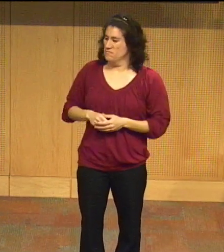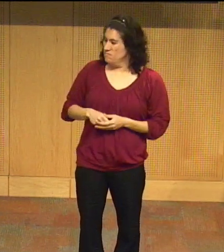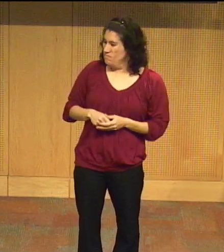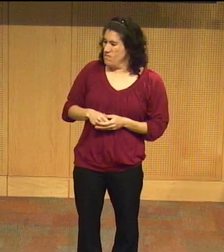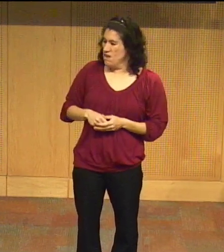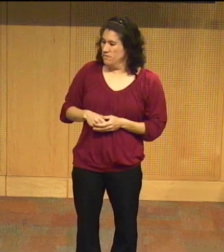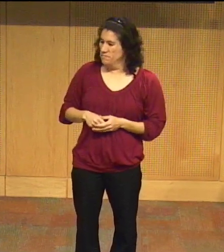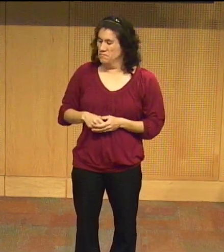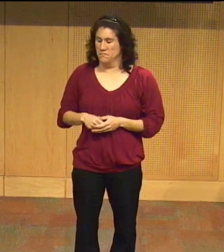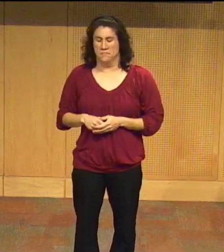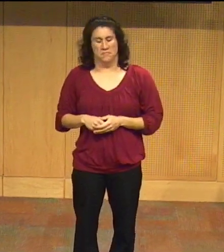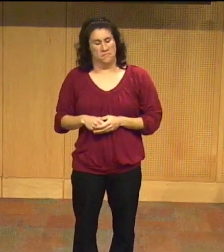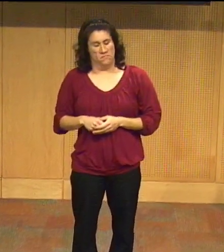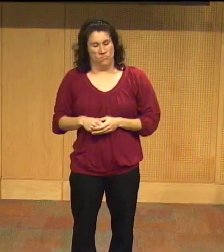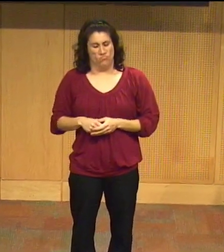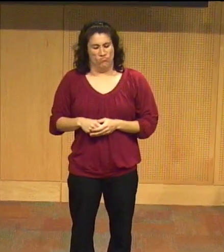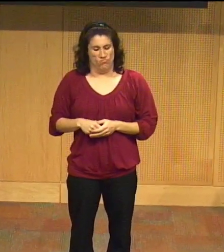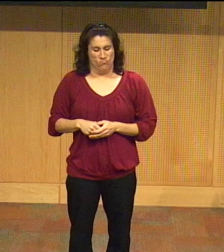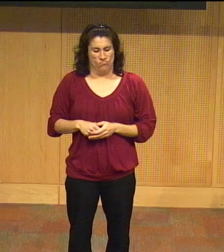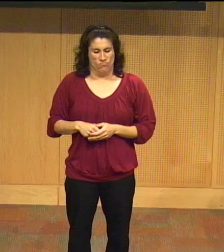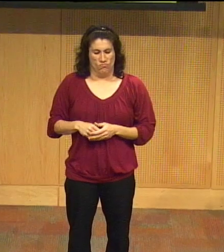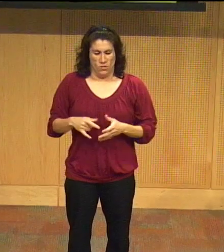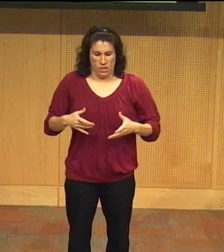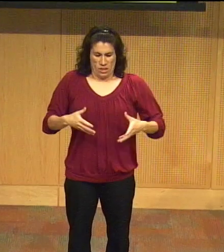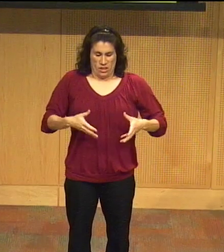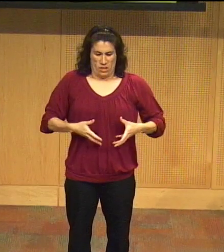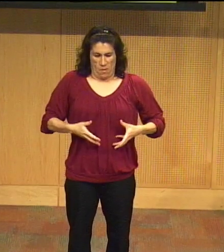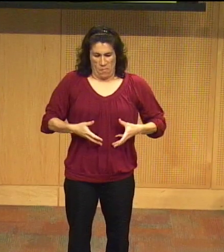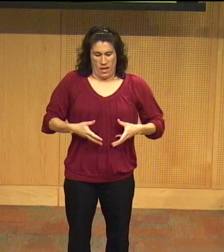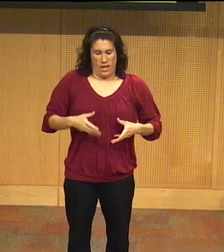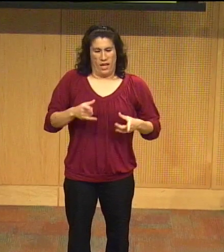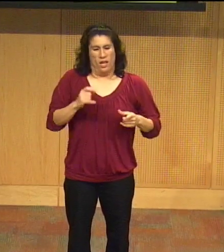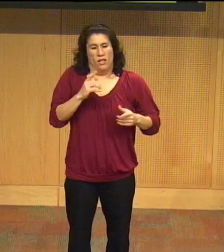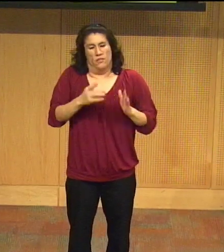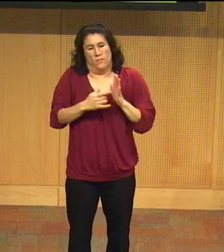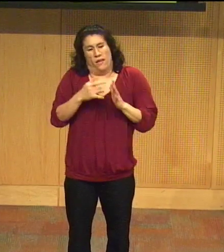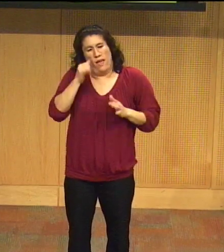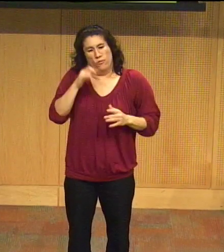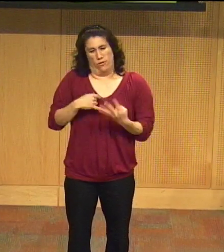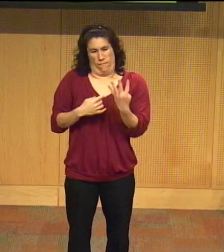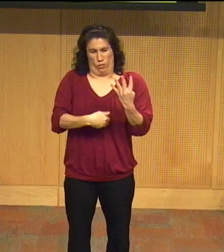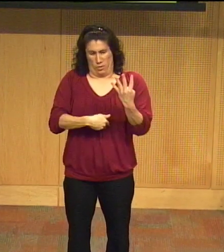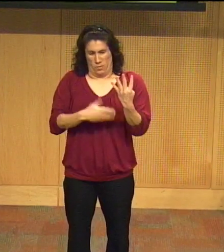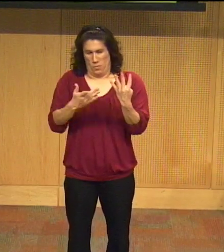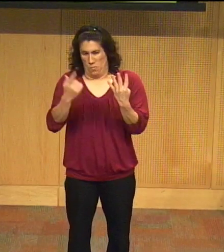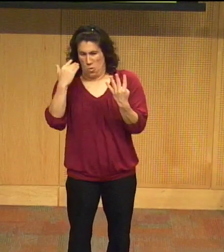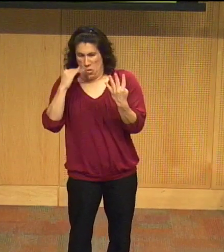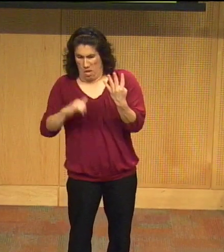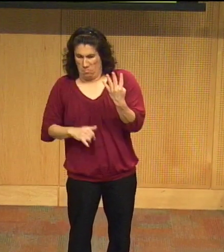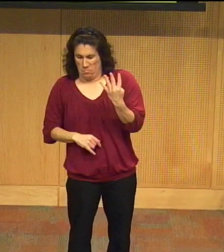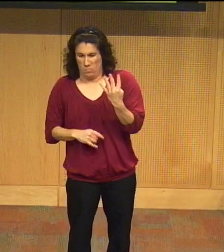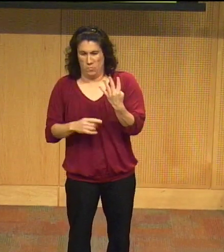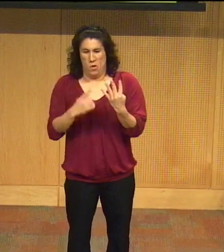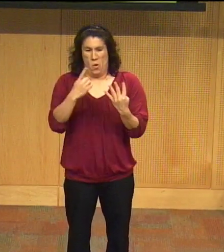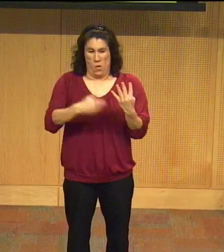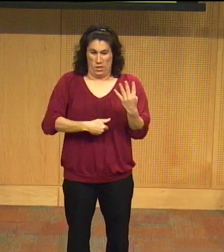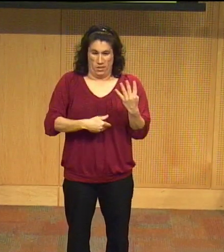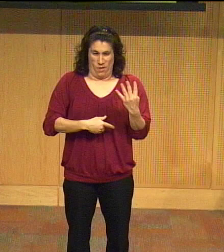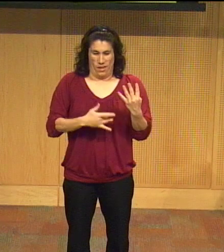for surgery, they stand for surgery. So there I am, right? Sometimes, you may not know this, but cows have 4